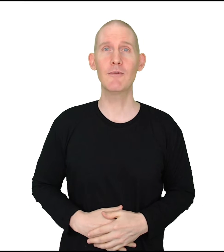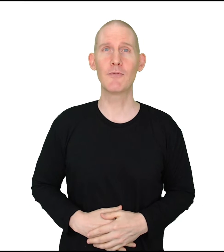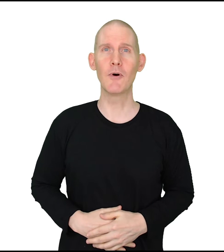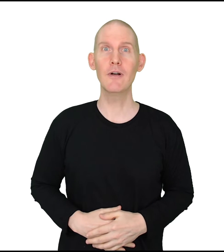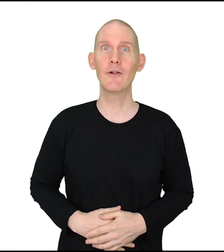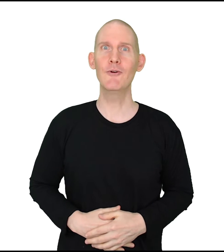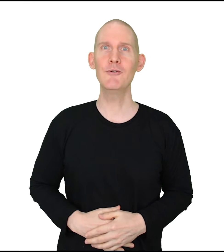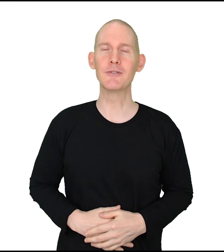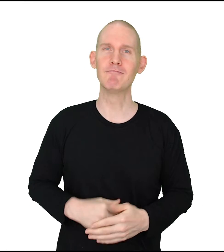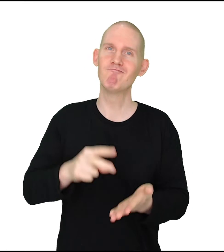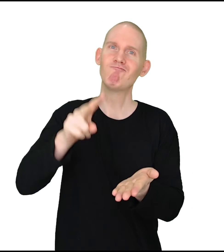for lose.